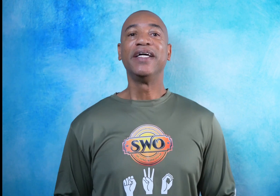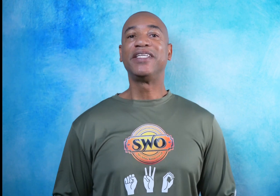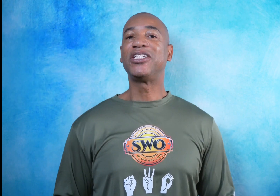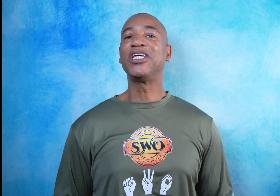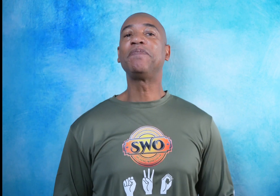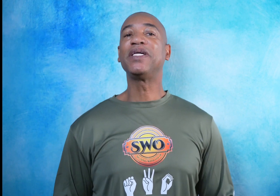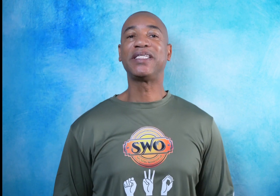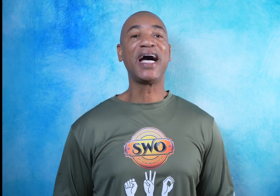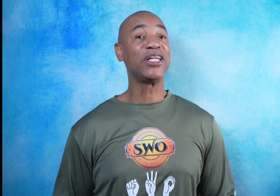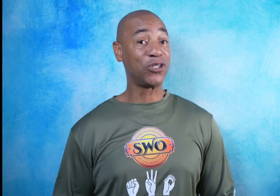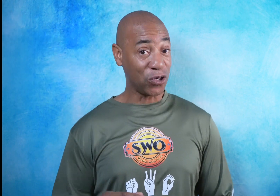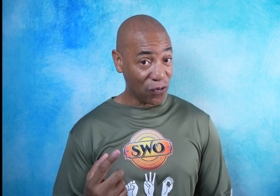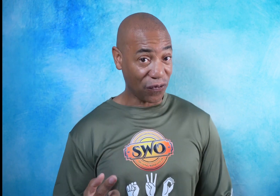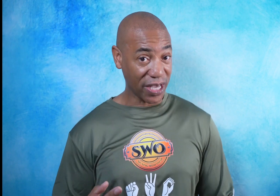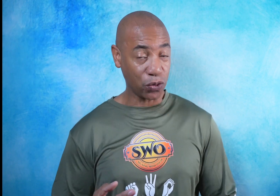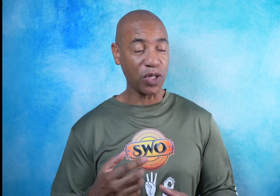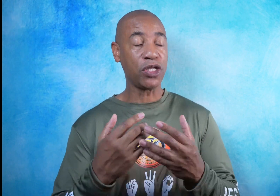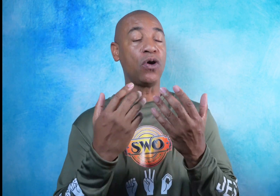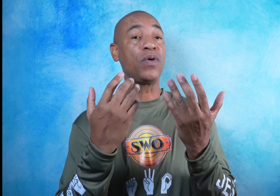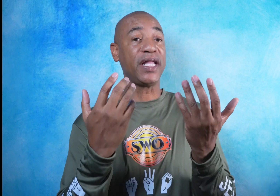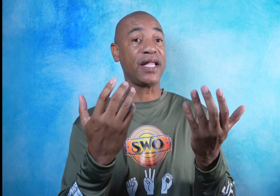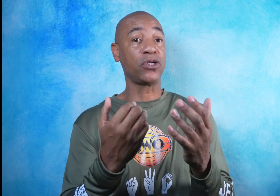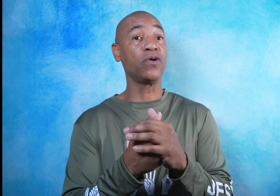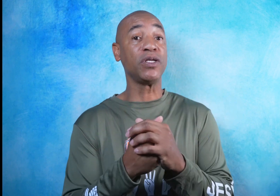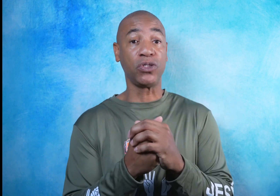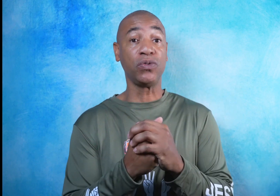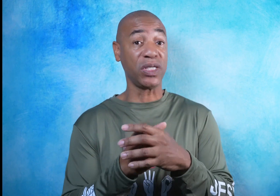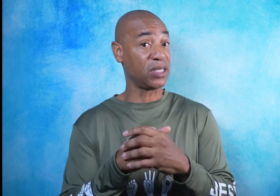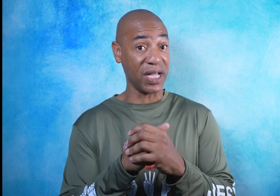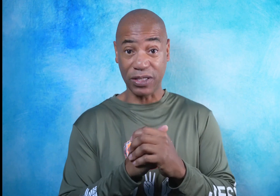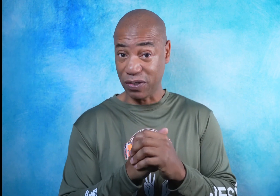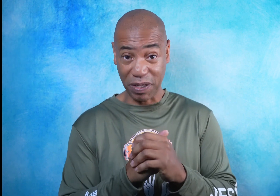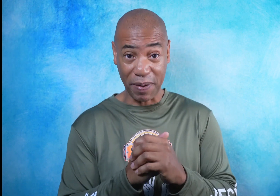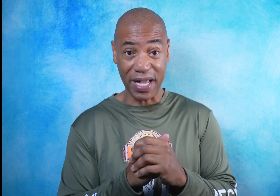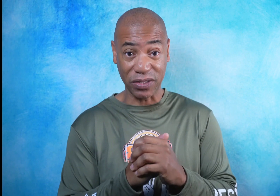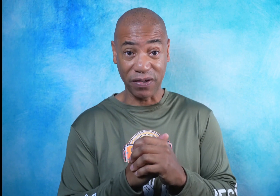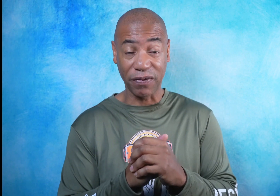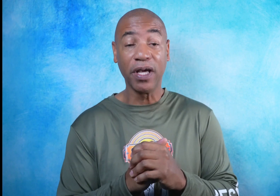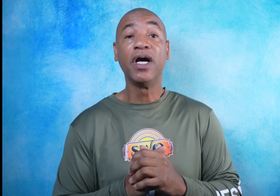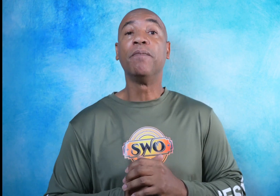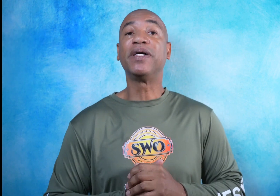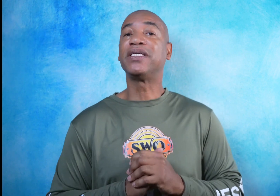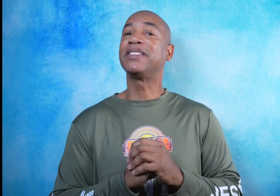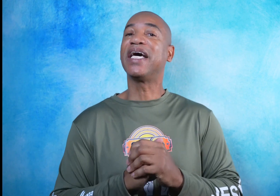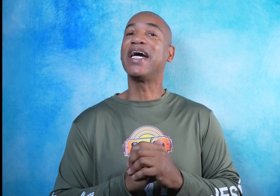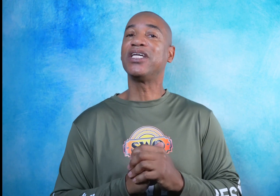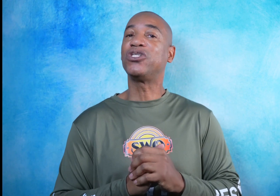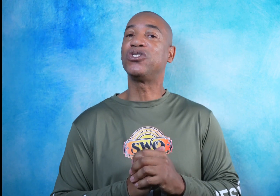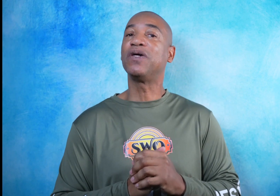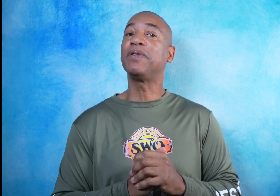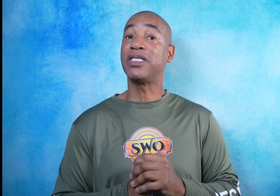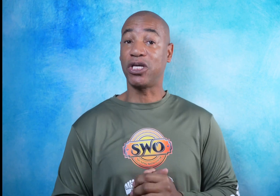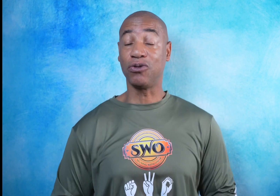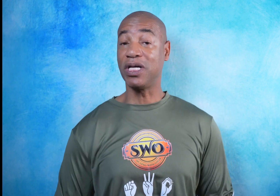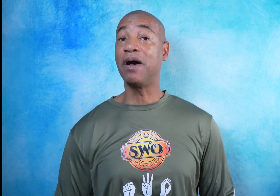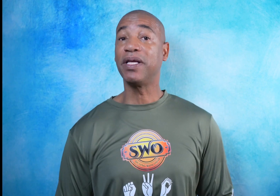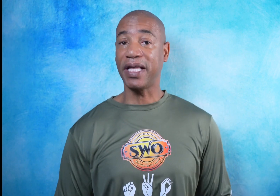To simply sign two-faced, we know when that term is used, it's not something positive. But to sign this, you simply take your dominant